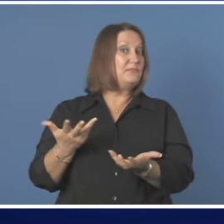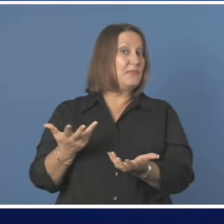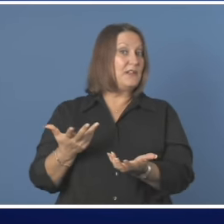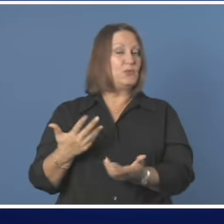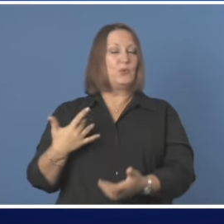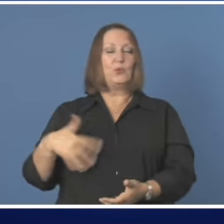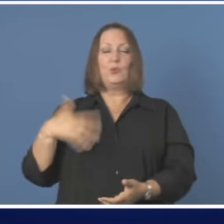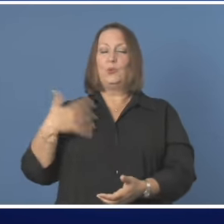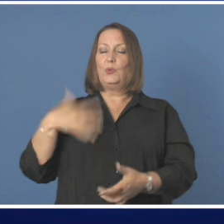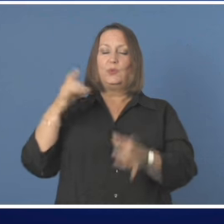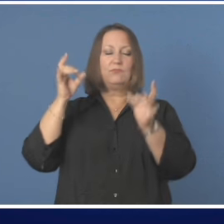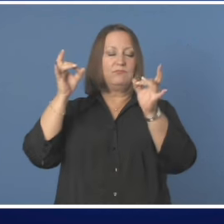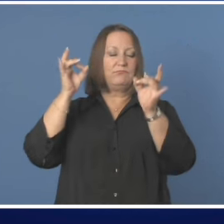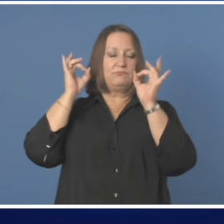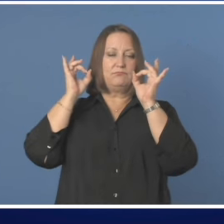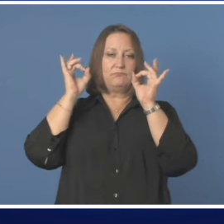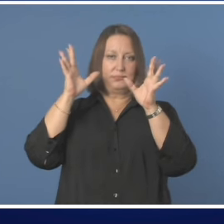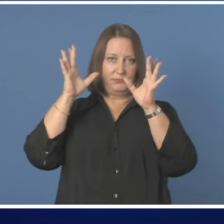Damage: